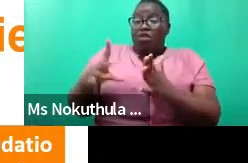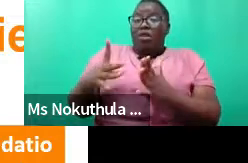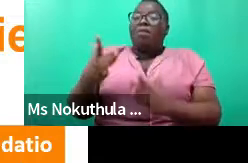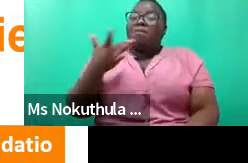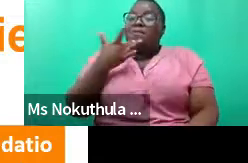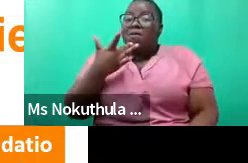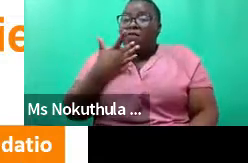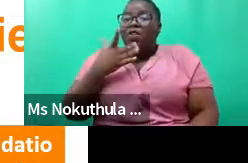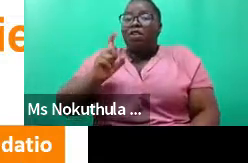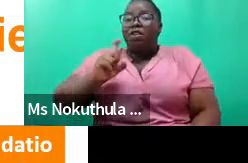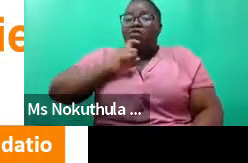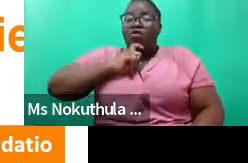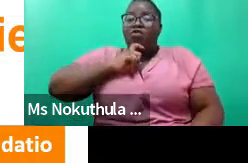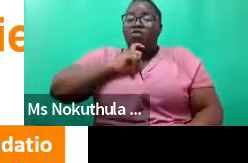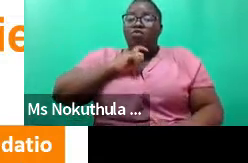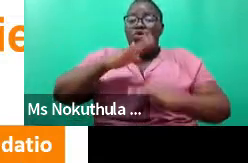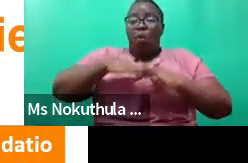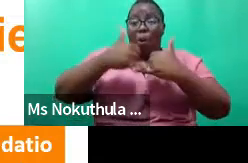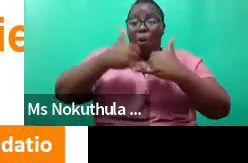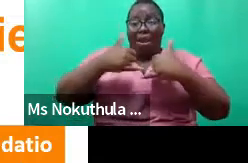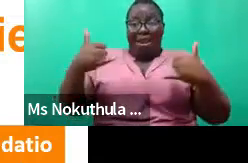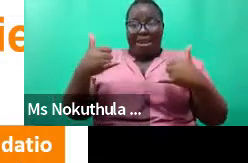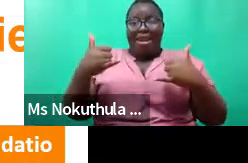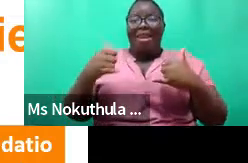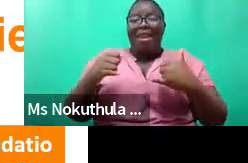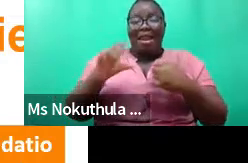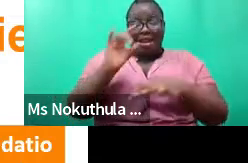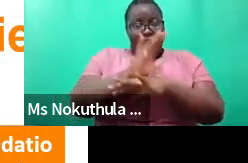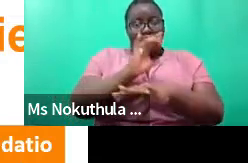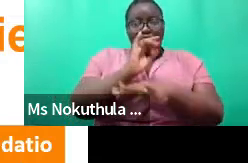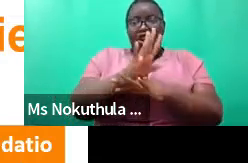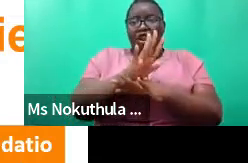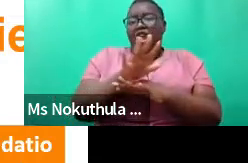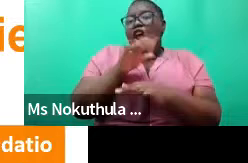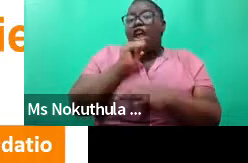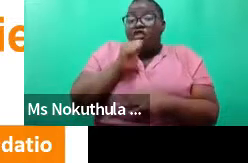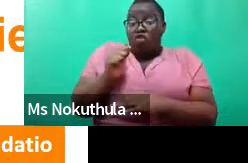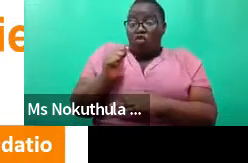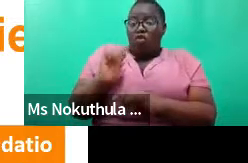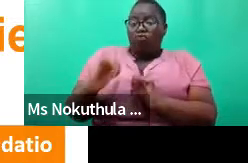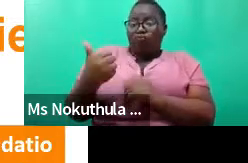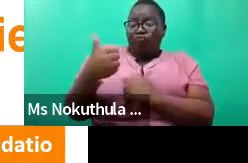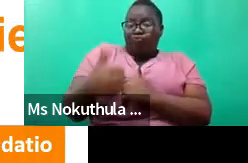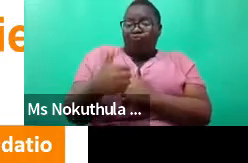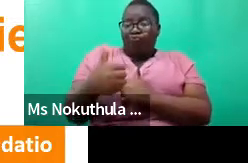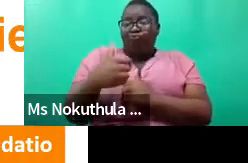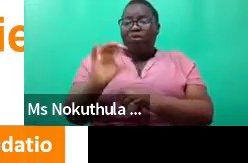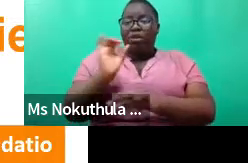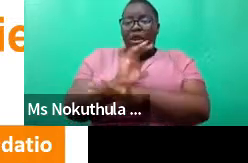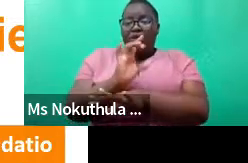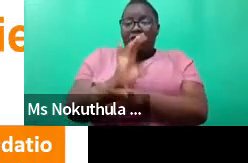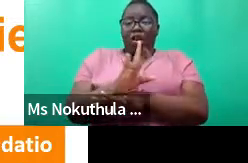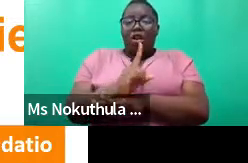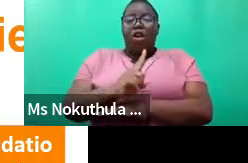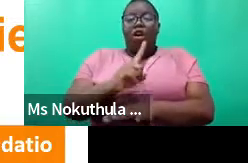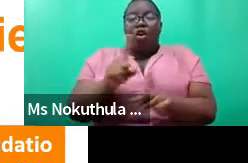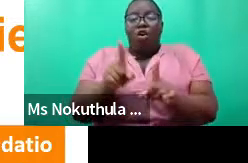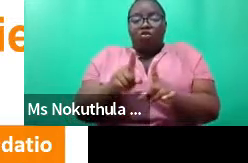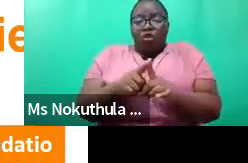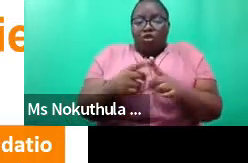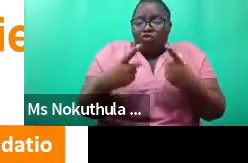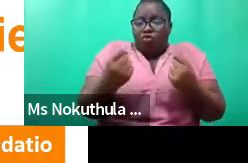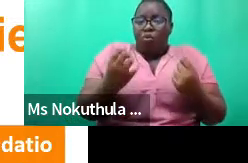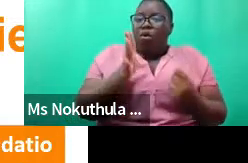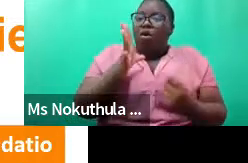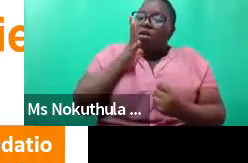over face-to-face counseling. They also shared that online counseling helped them to save time, as they were able to do a lot of activities. They